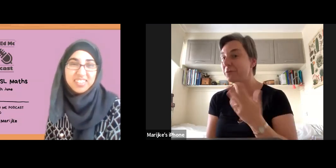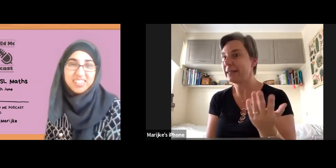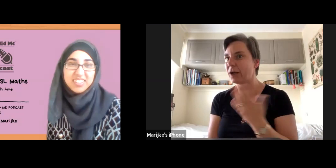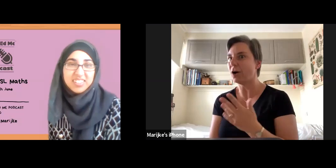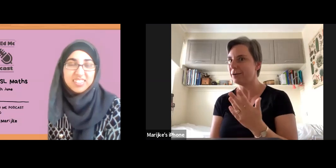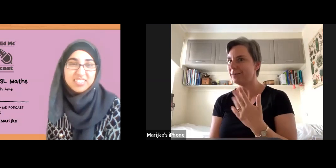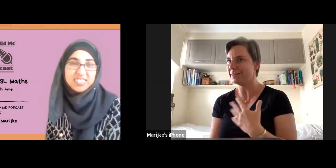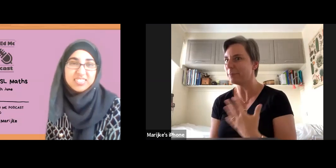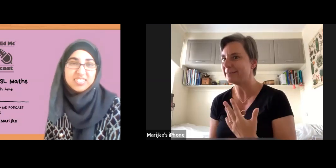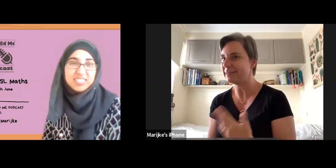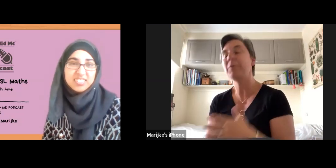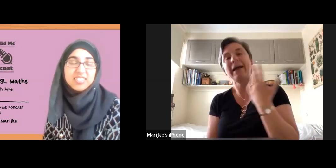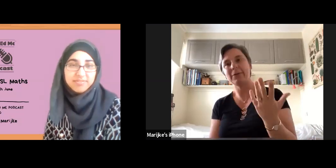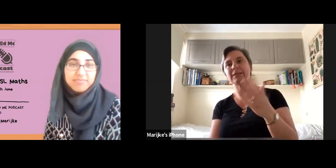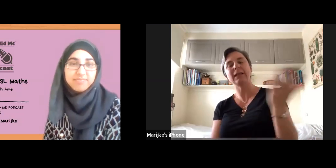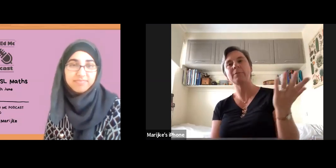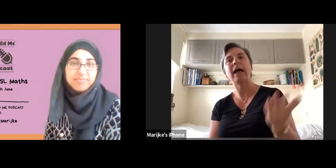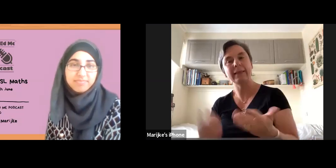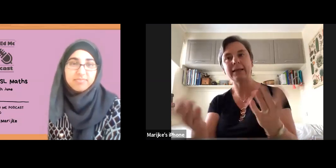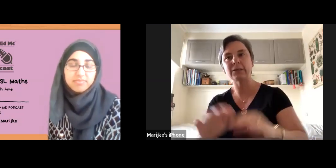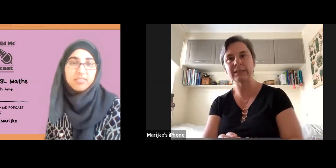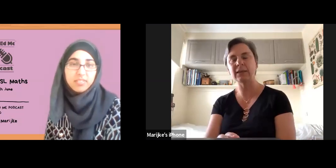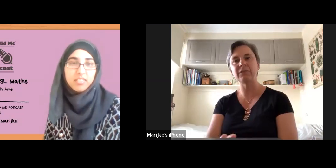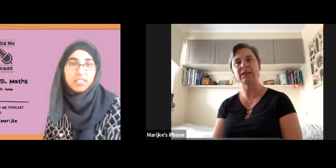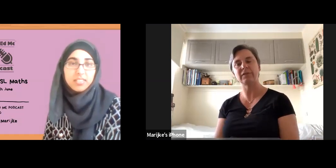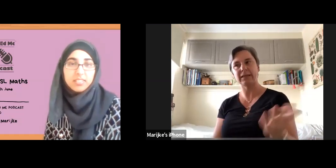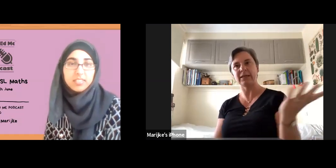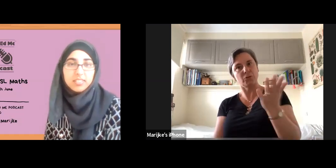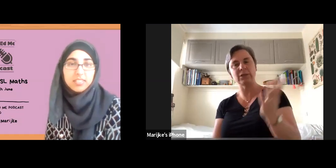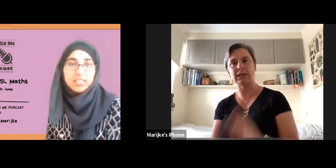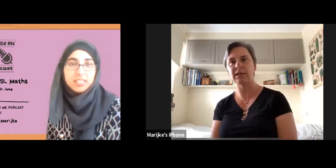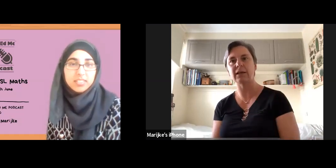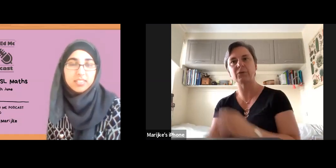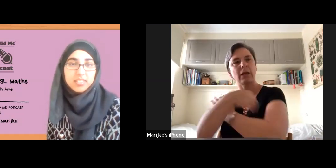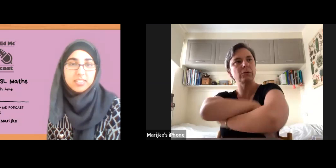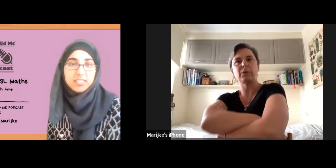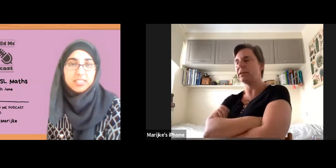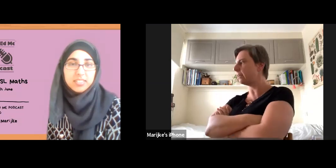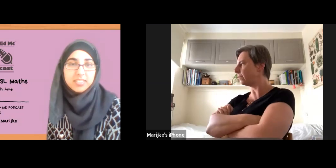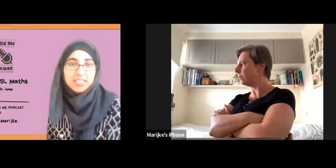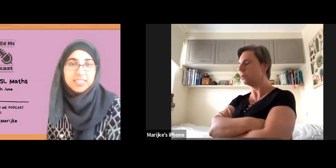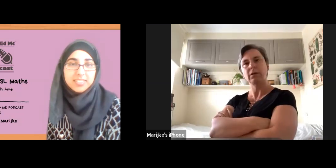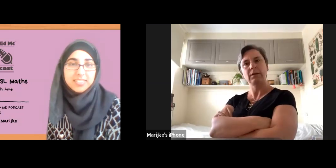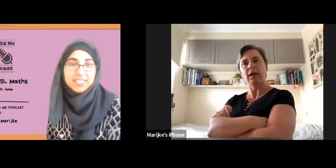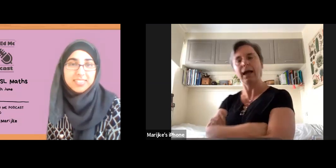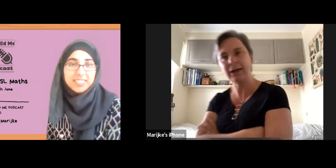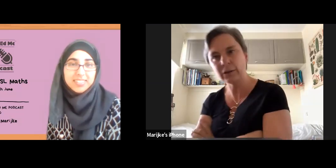really got a supply teacher. But anyway, so at the end of that year, towards the end of the year, I looked around and I thought, hang on a